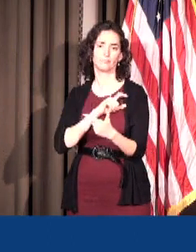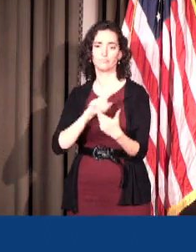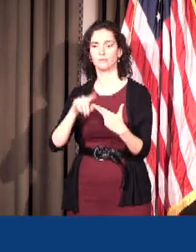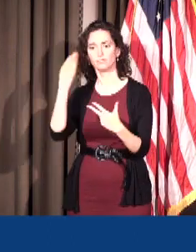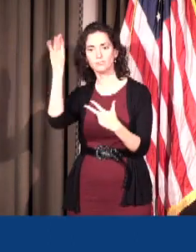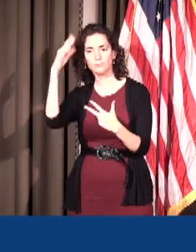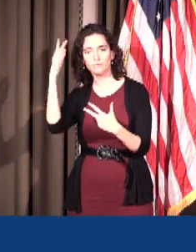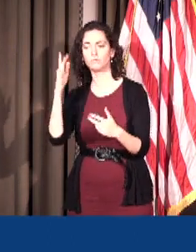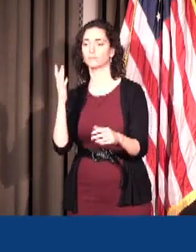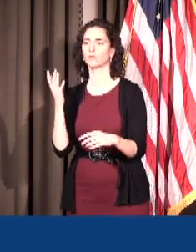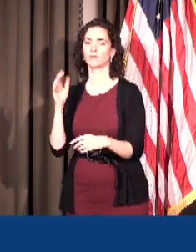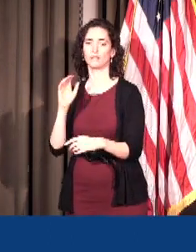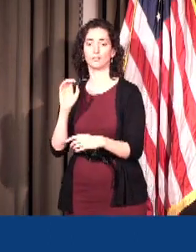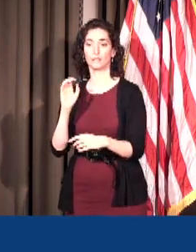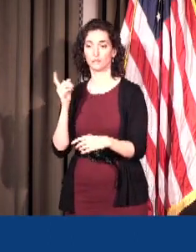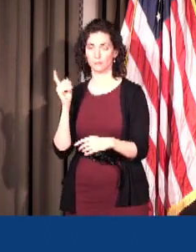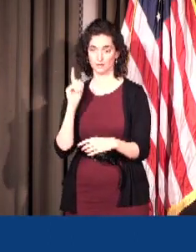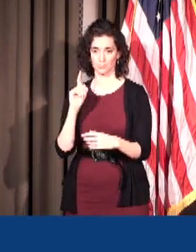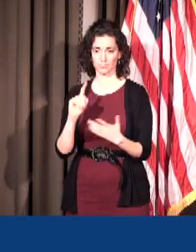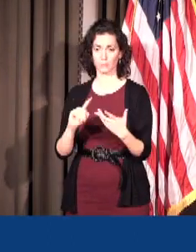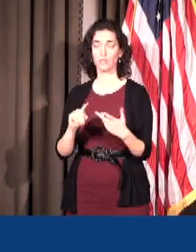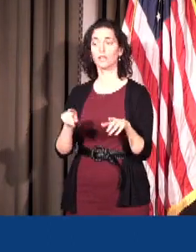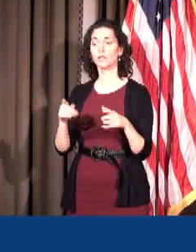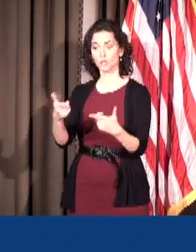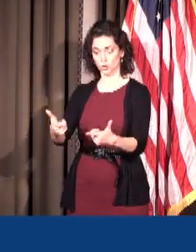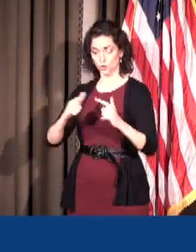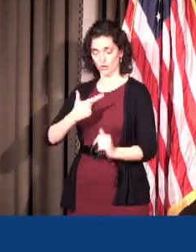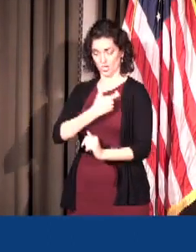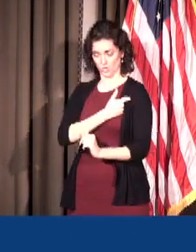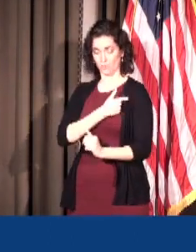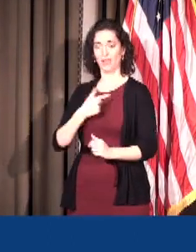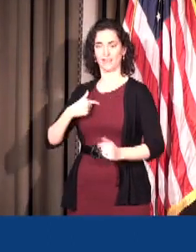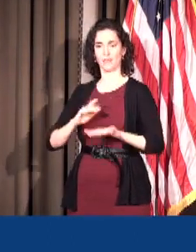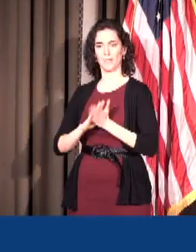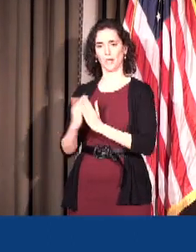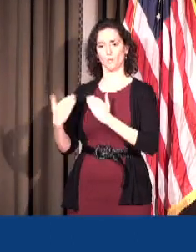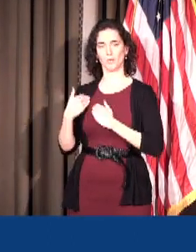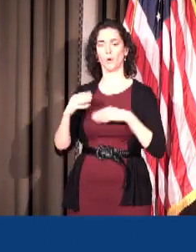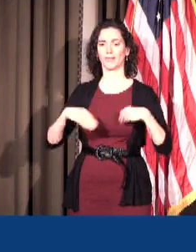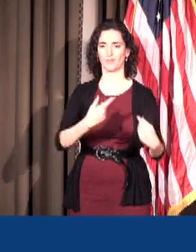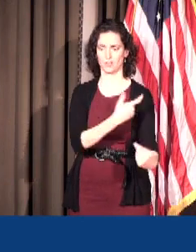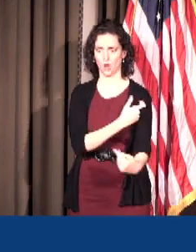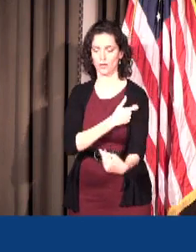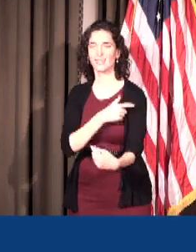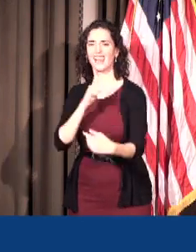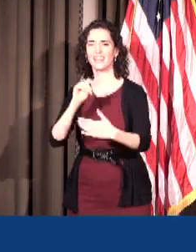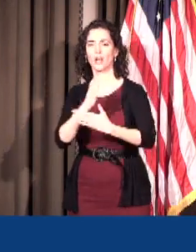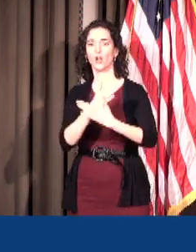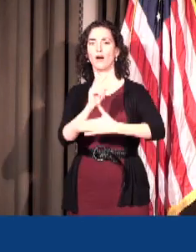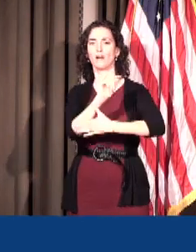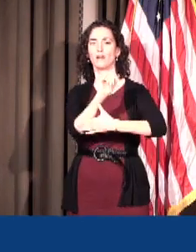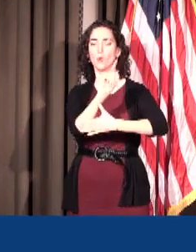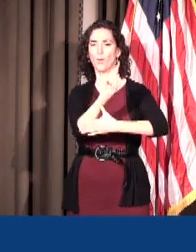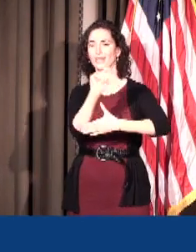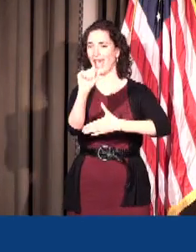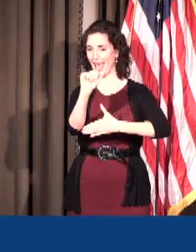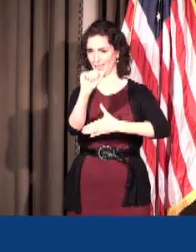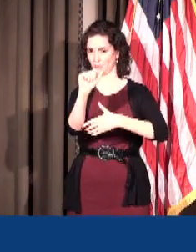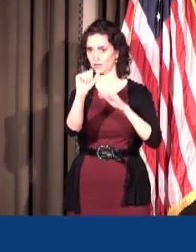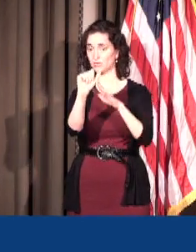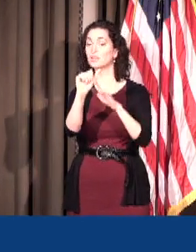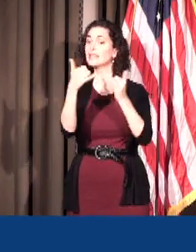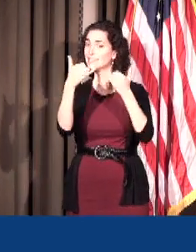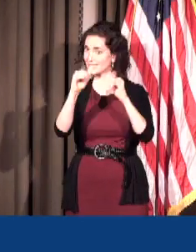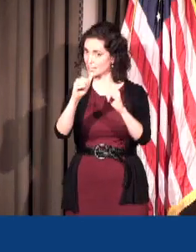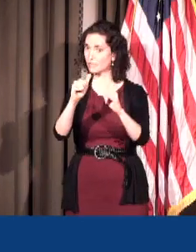and then serve as vaccinators. And now that was Phase 1A. They remain eligible because this